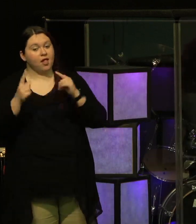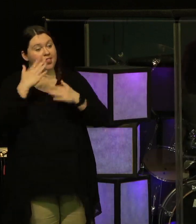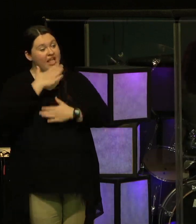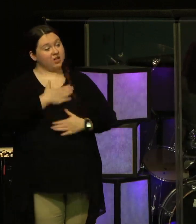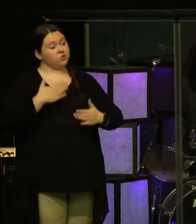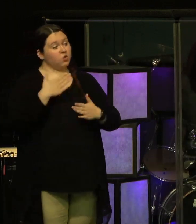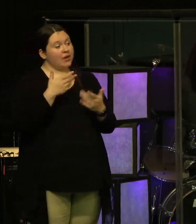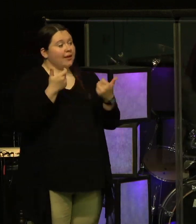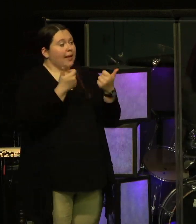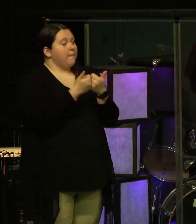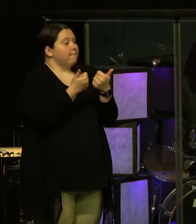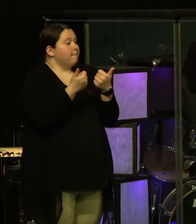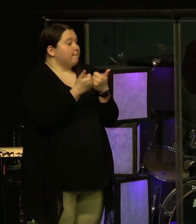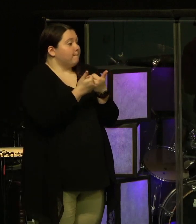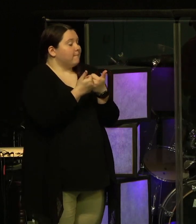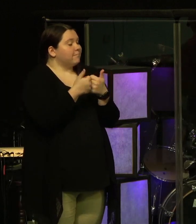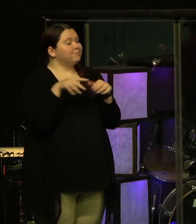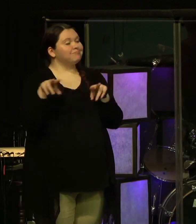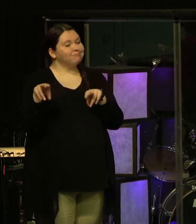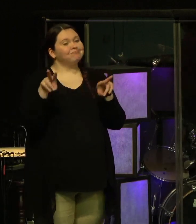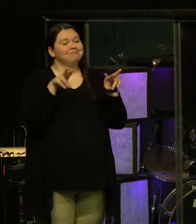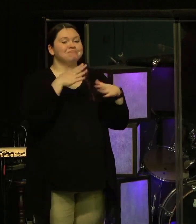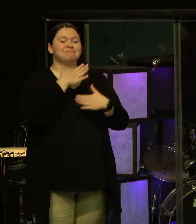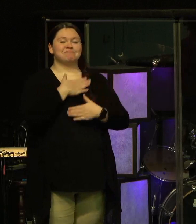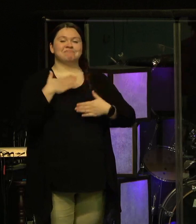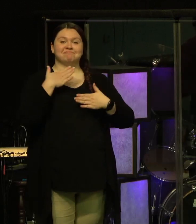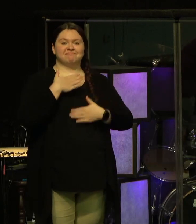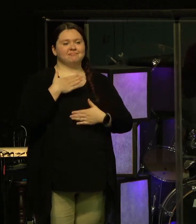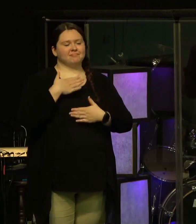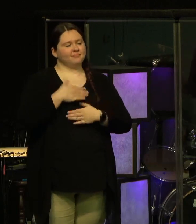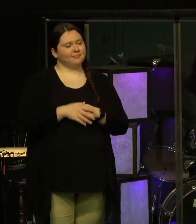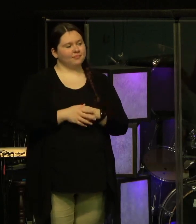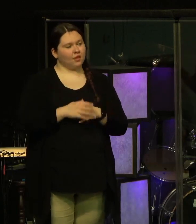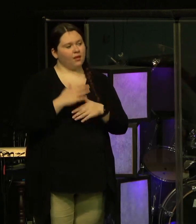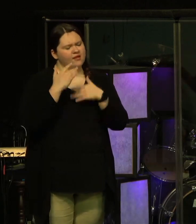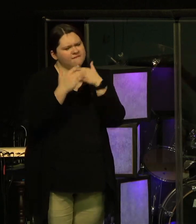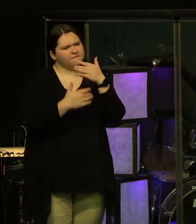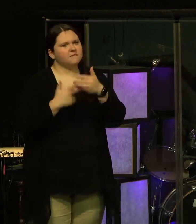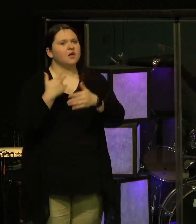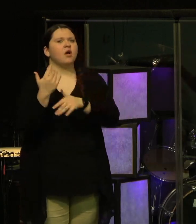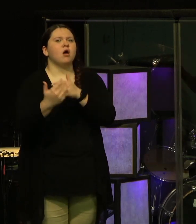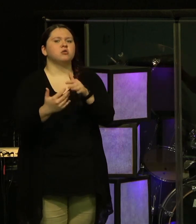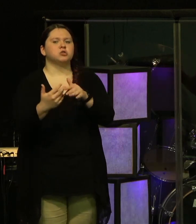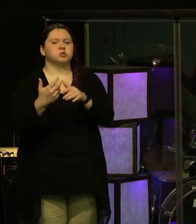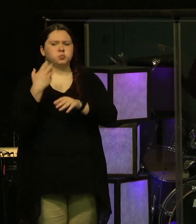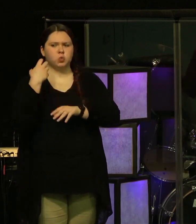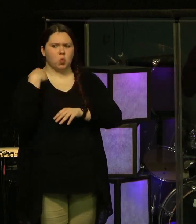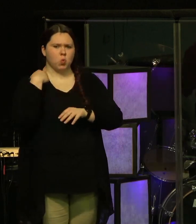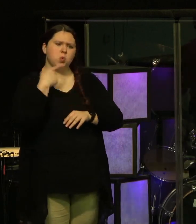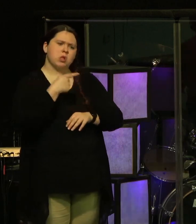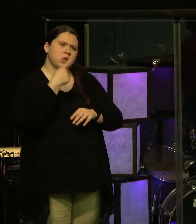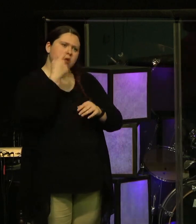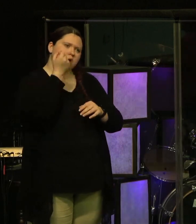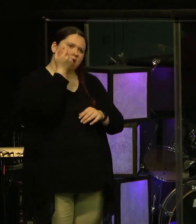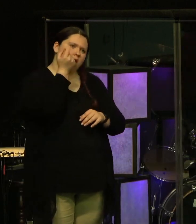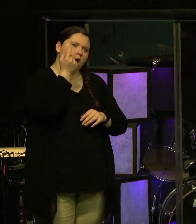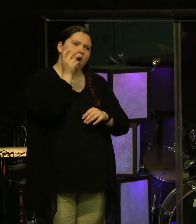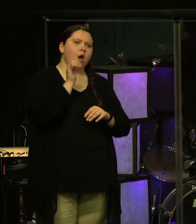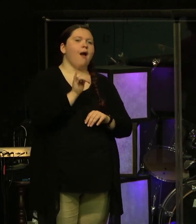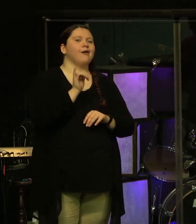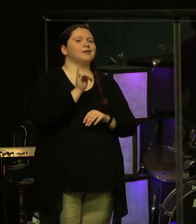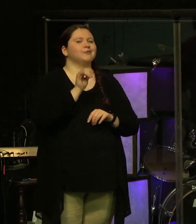the game. And so it came to the point that he realized that it was all about having fun with the